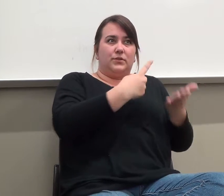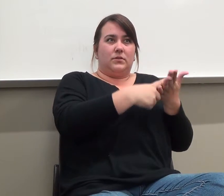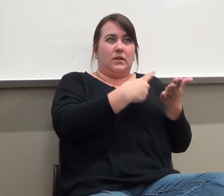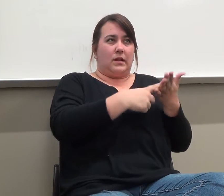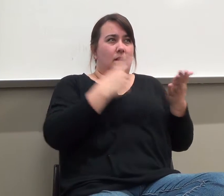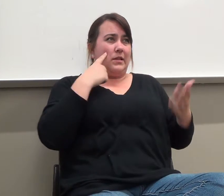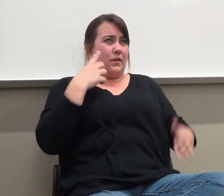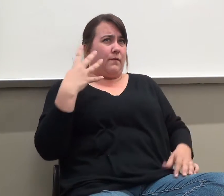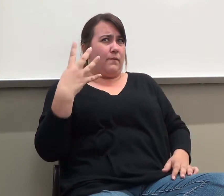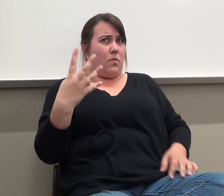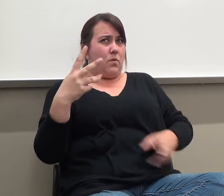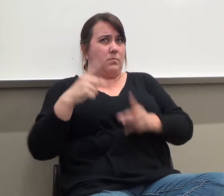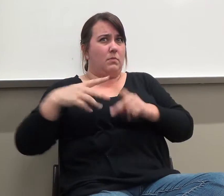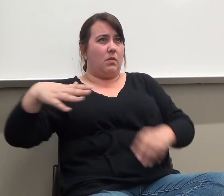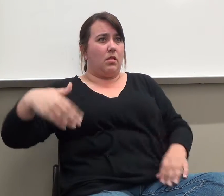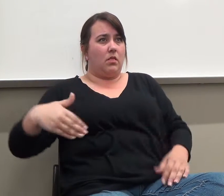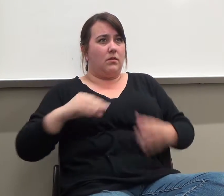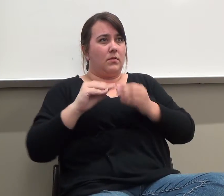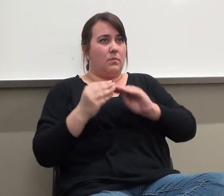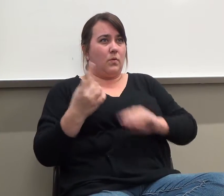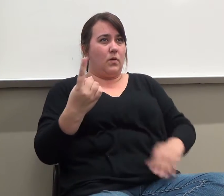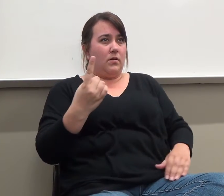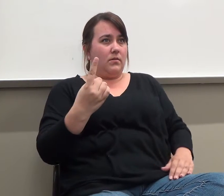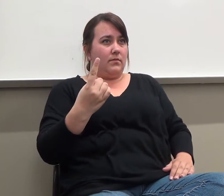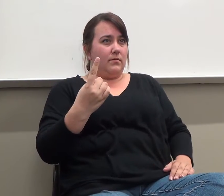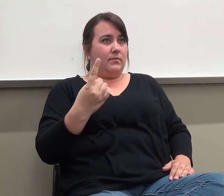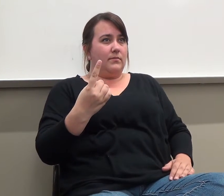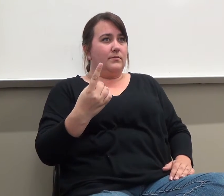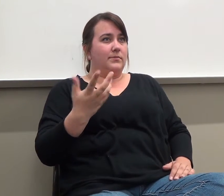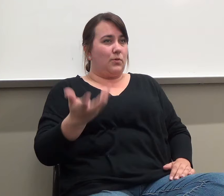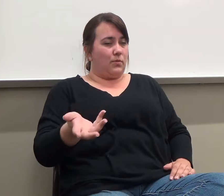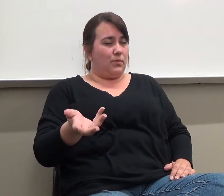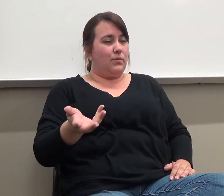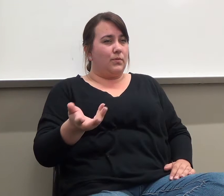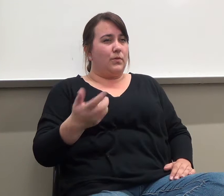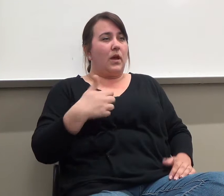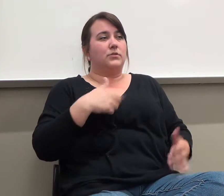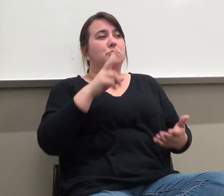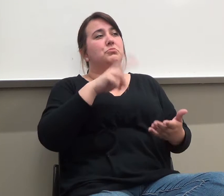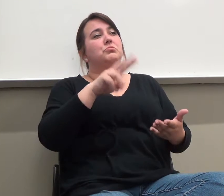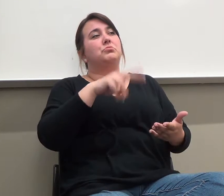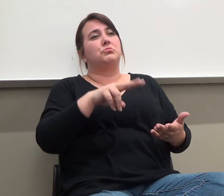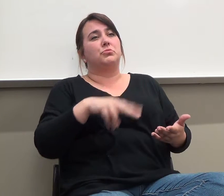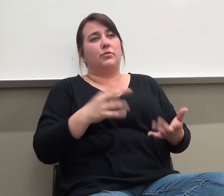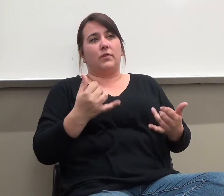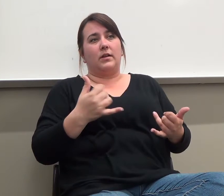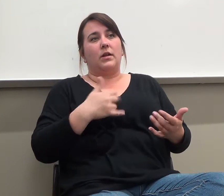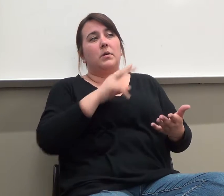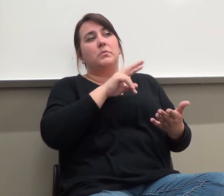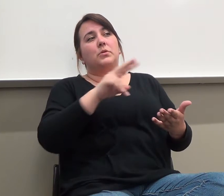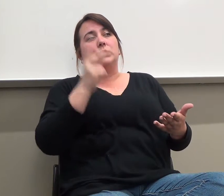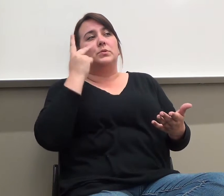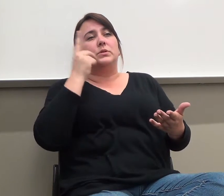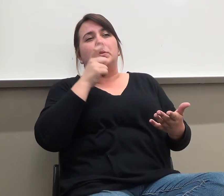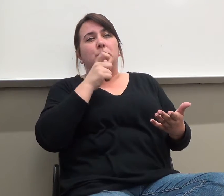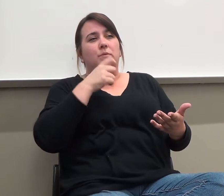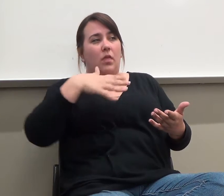who hadn't done number 1. And so I'm just basically at this point, I'm looking at those names. And what